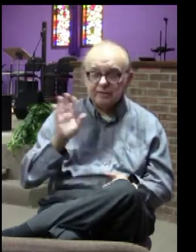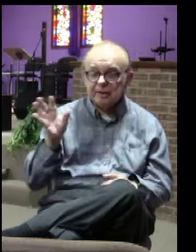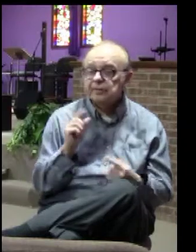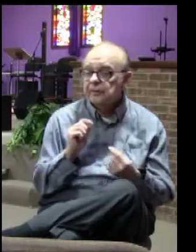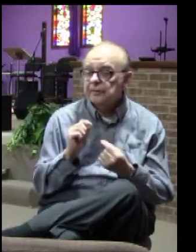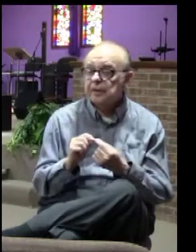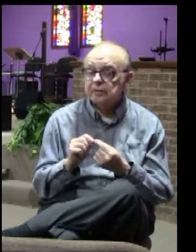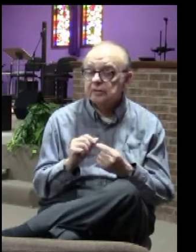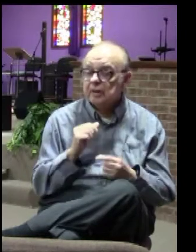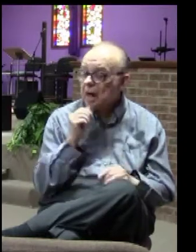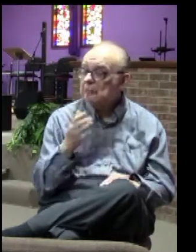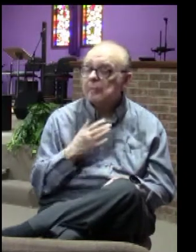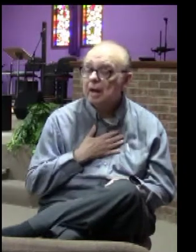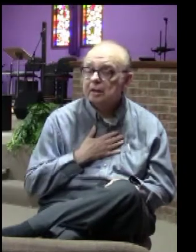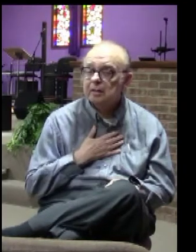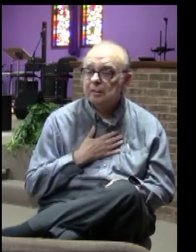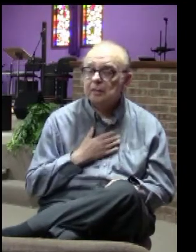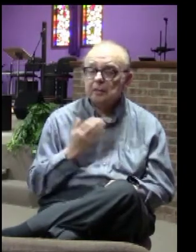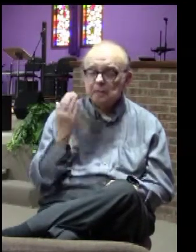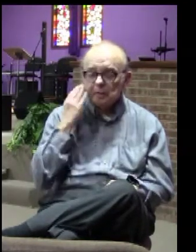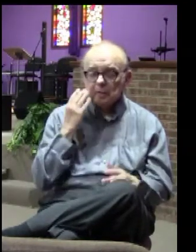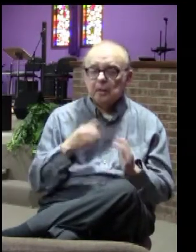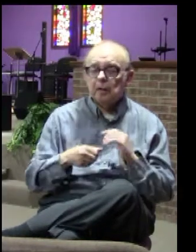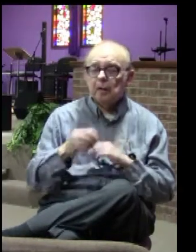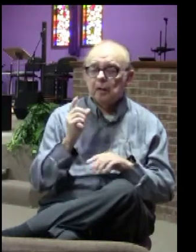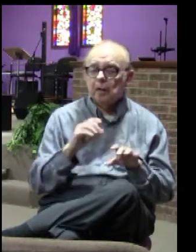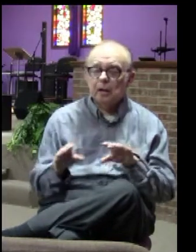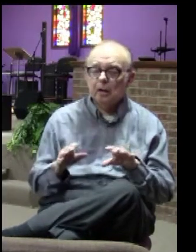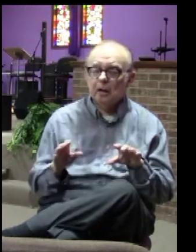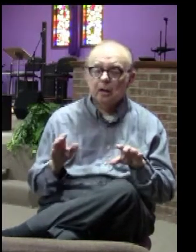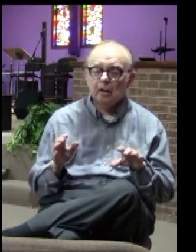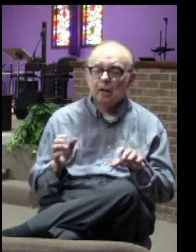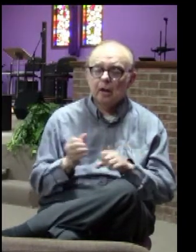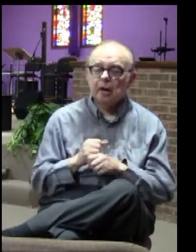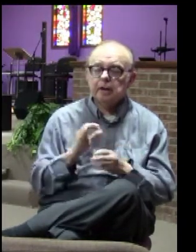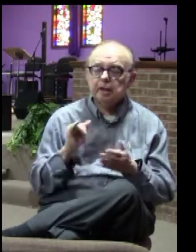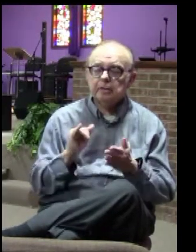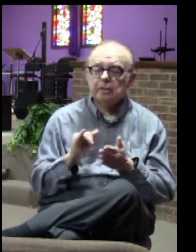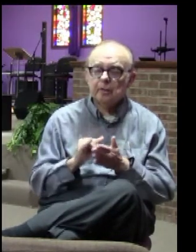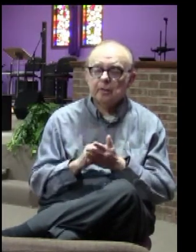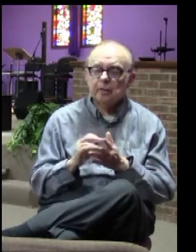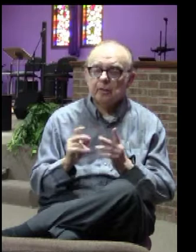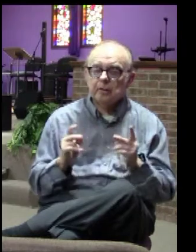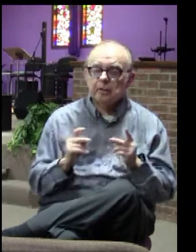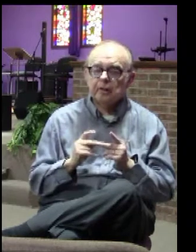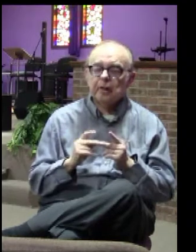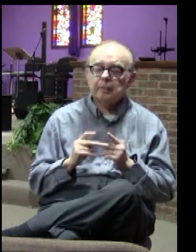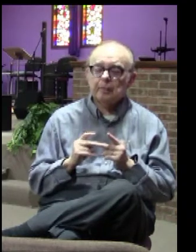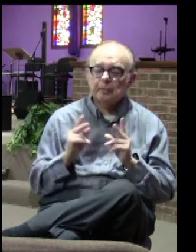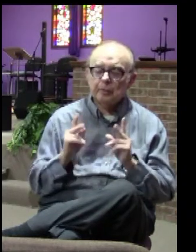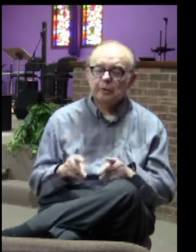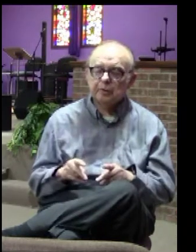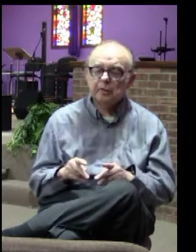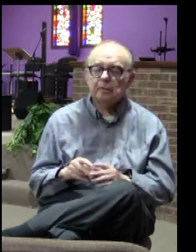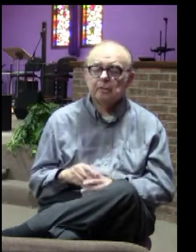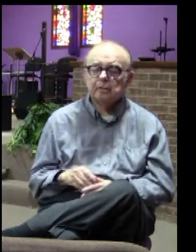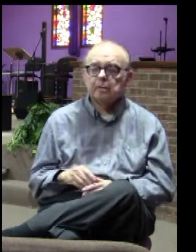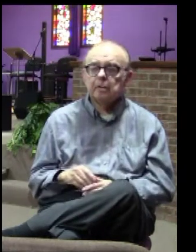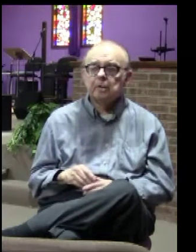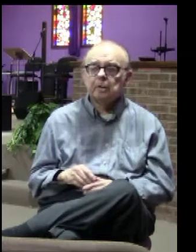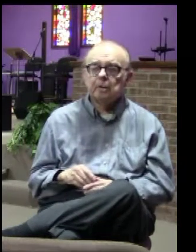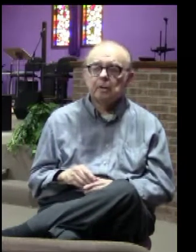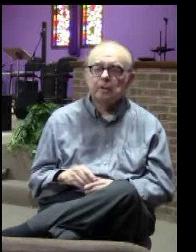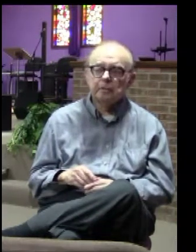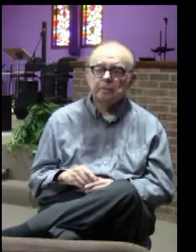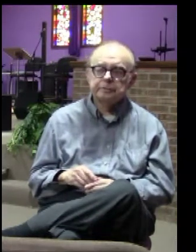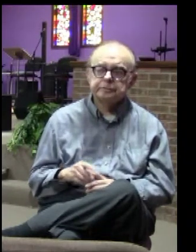his, not mine. I know what God needs to do in order to get to the individuals and do these things.